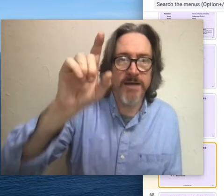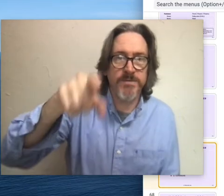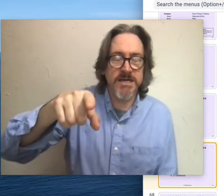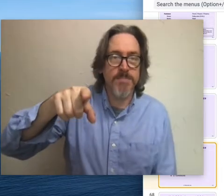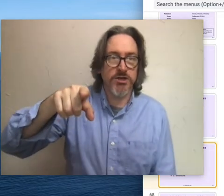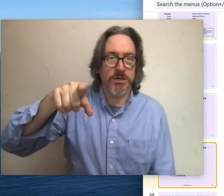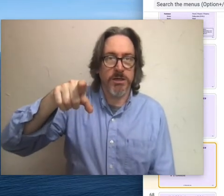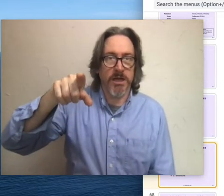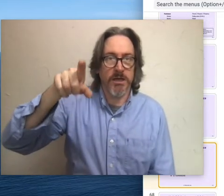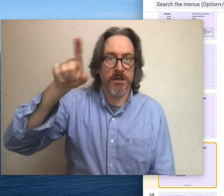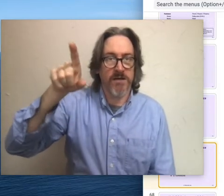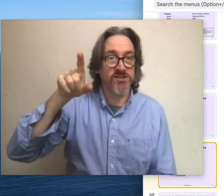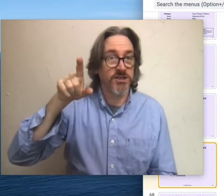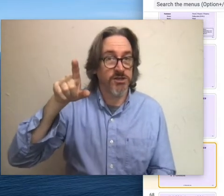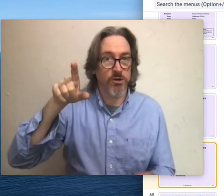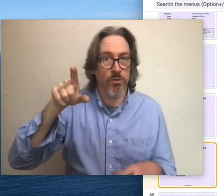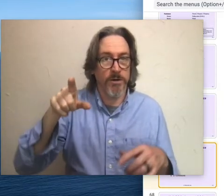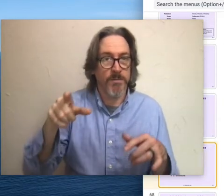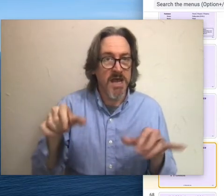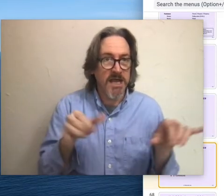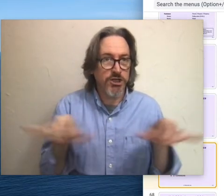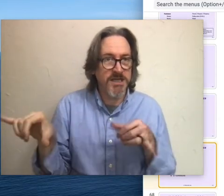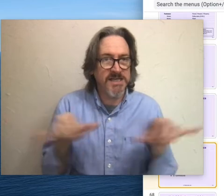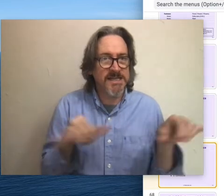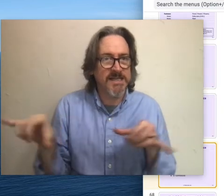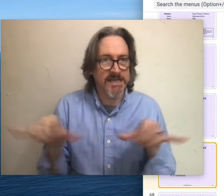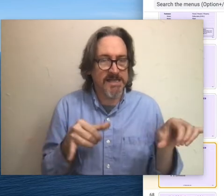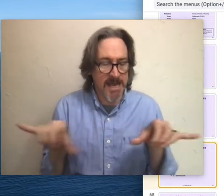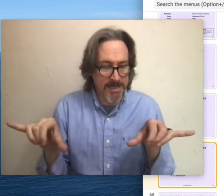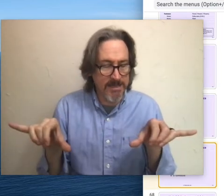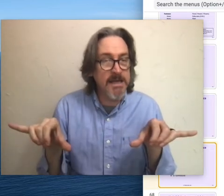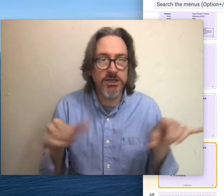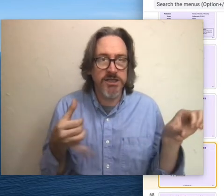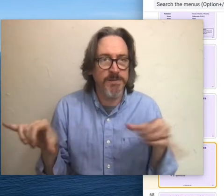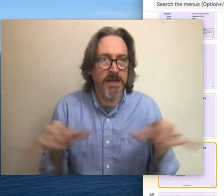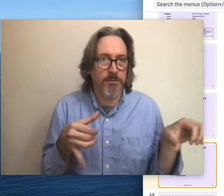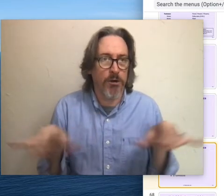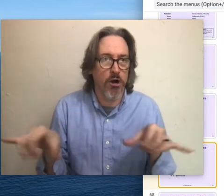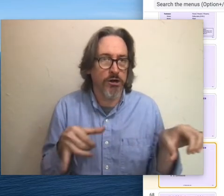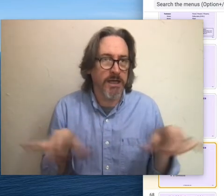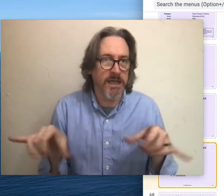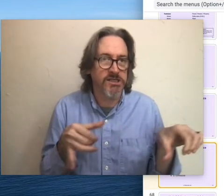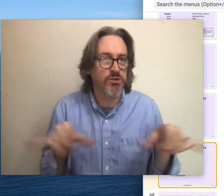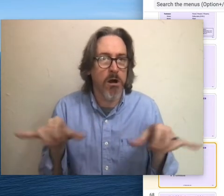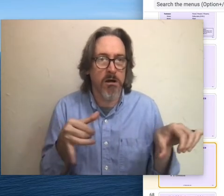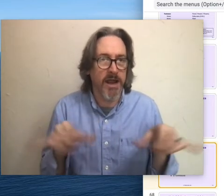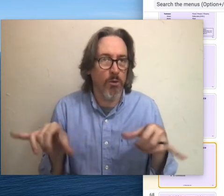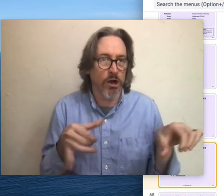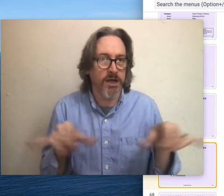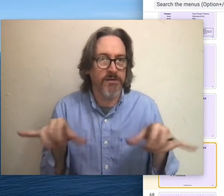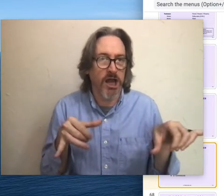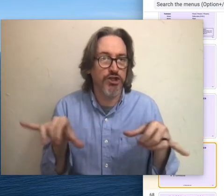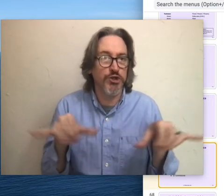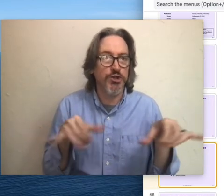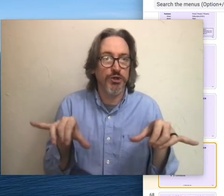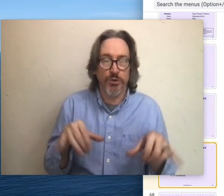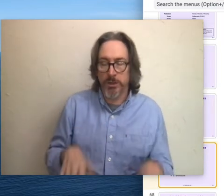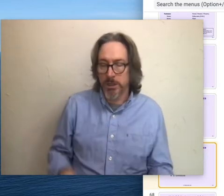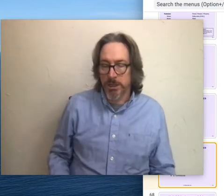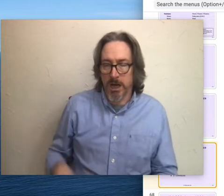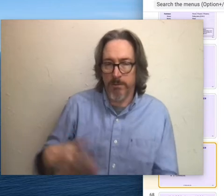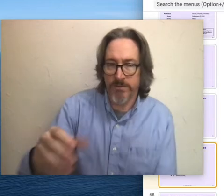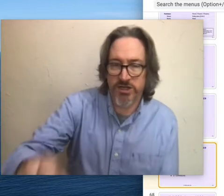I didn't mention in conversation starter 1, she does this, and I think she's meaning party, like soiree at work, a